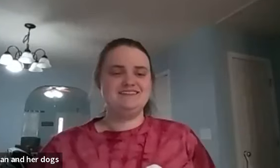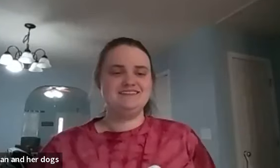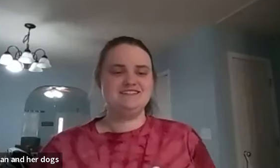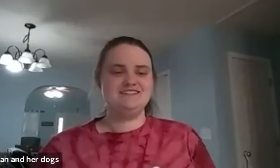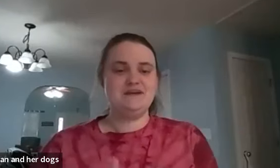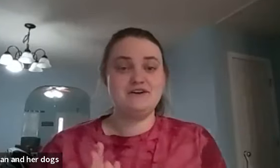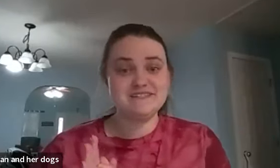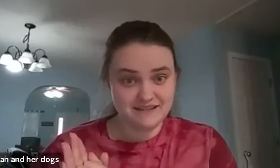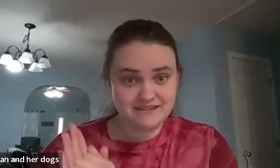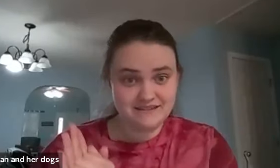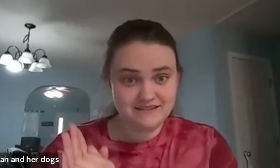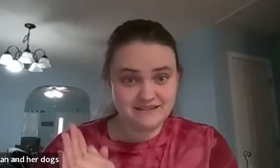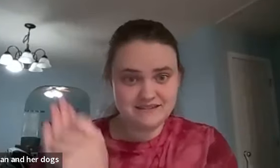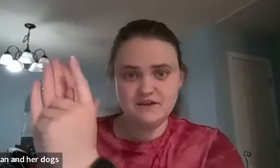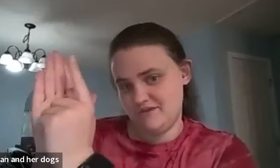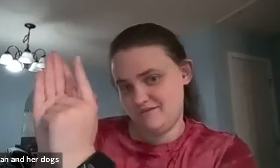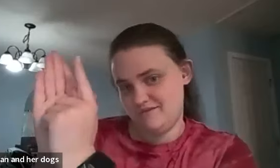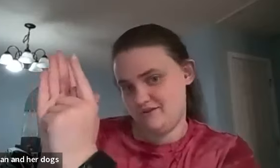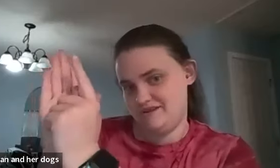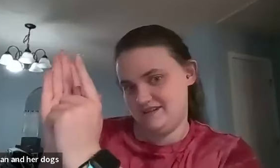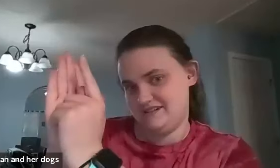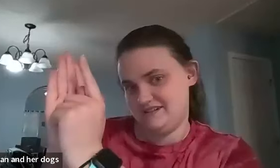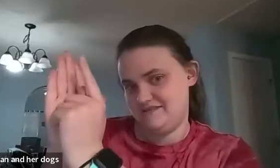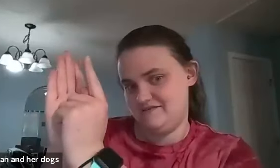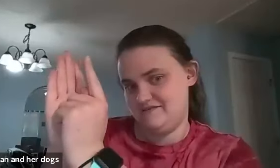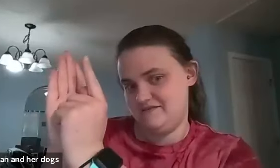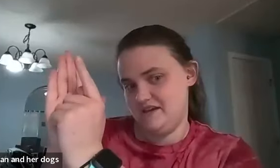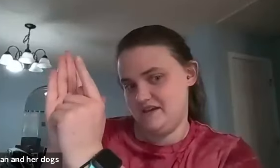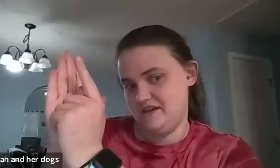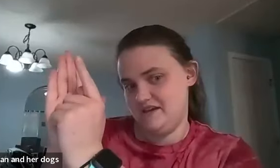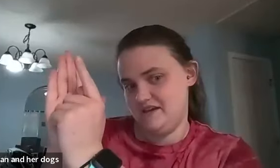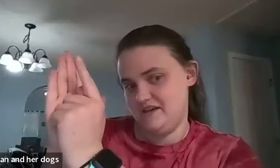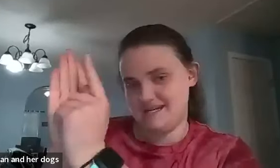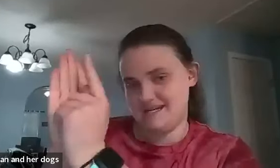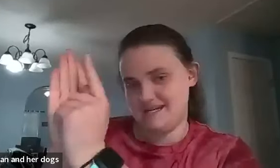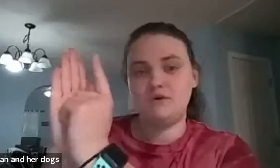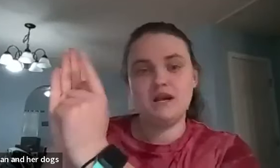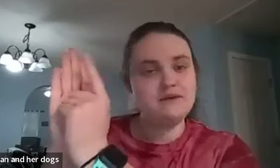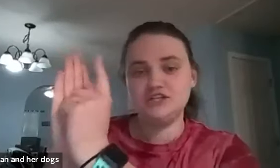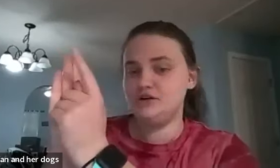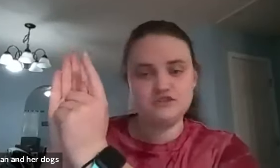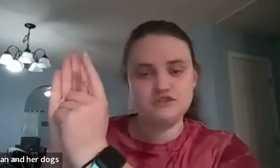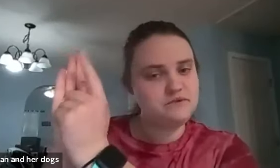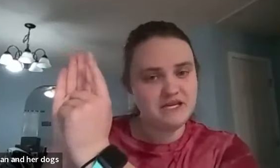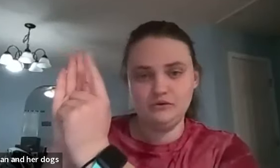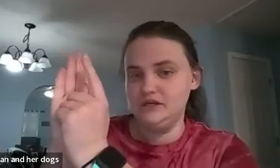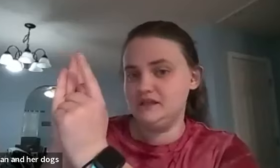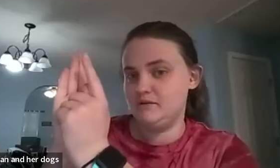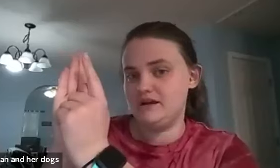So we have our seconds, which is, remember, it's our seconds, very tiny. You want to make sure you don't go too big. You really want it.